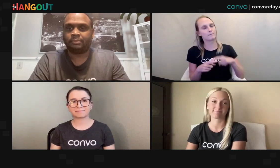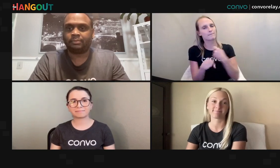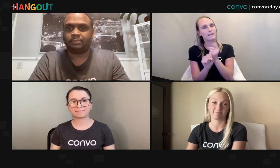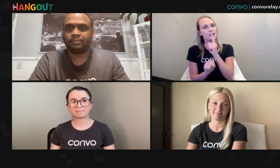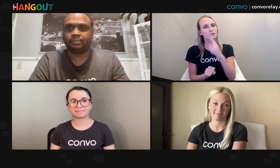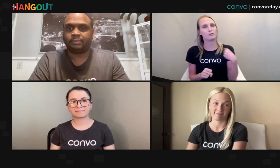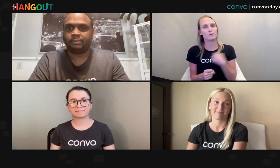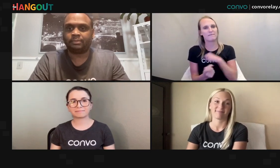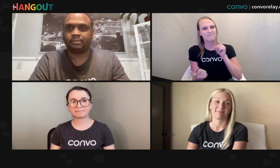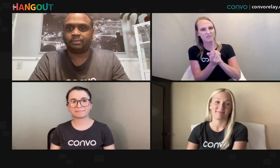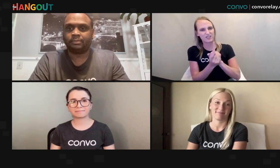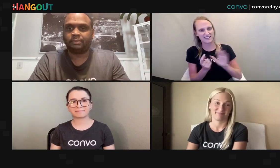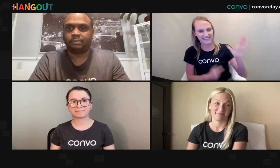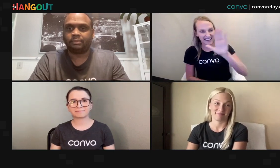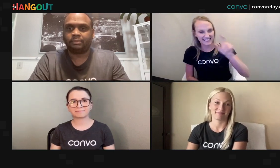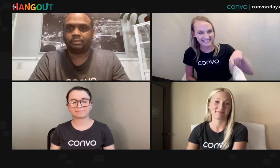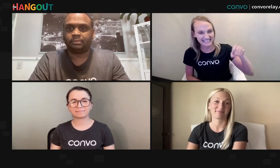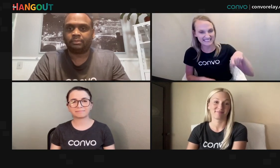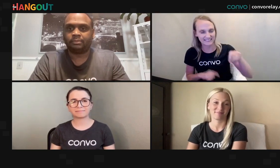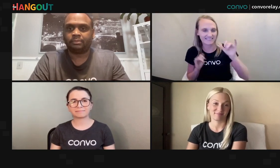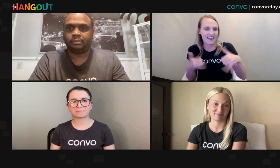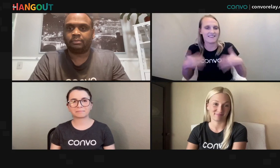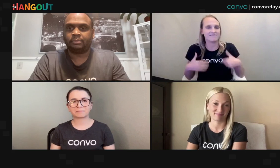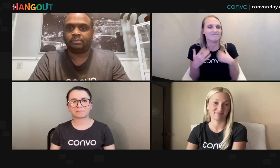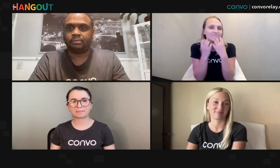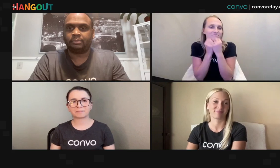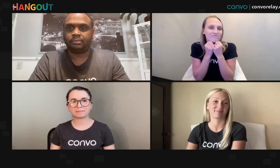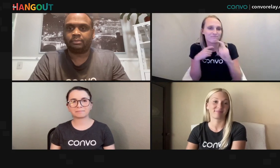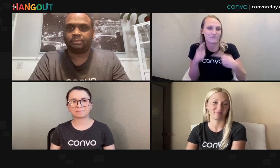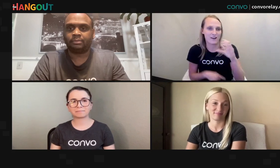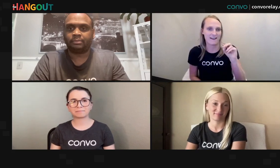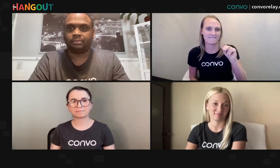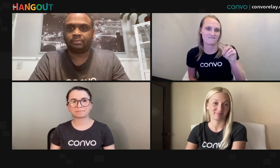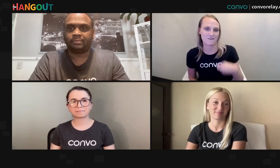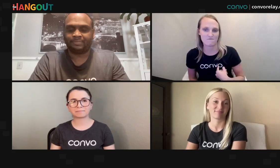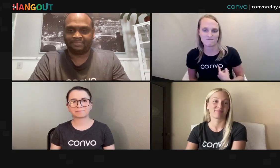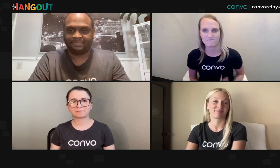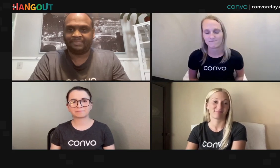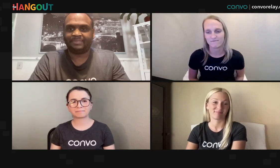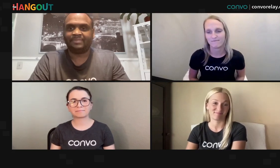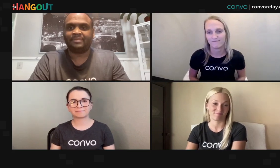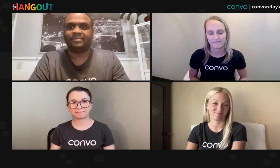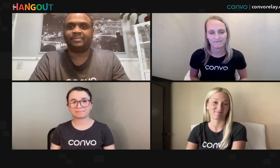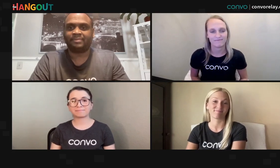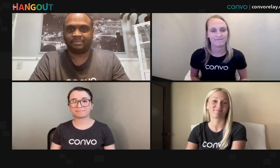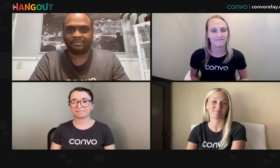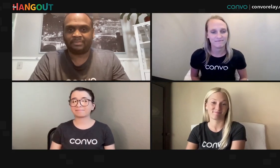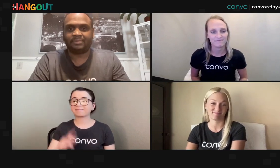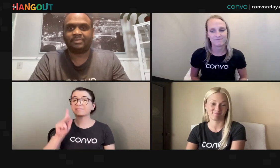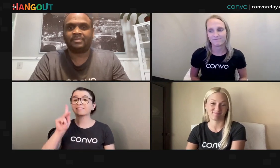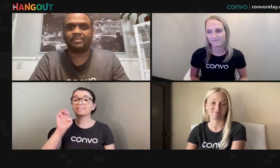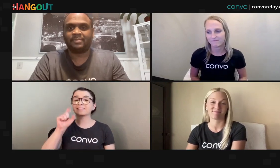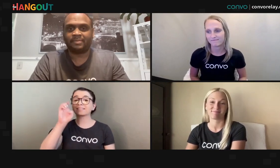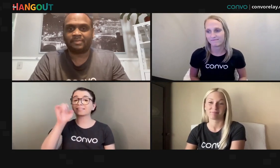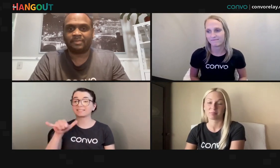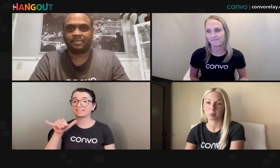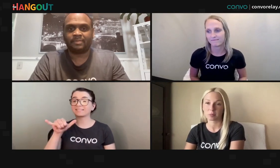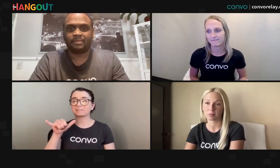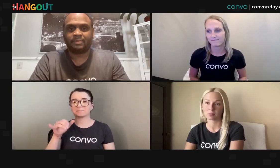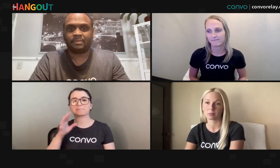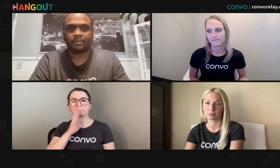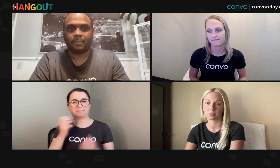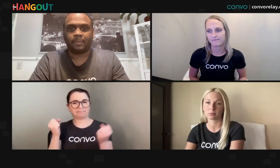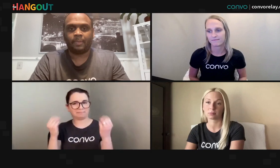go above and beyond for customers to make sure that we're meeting all of our customers' needs. We really care about Convo